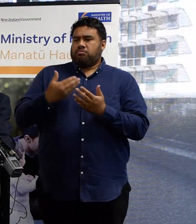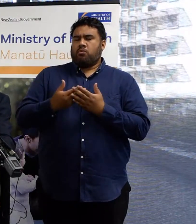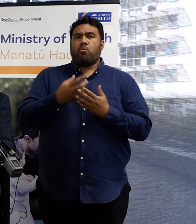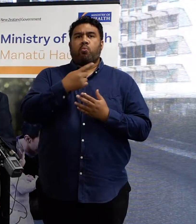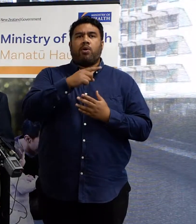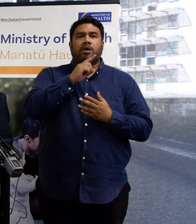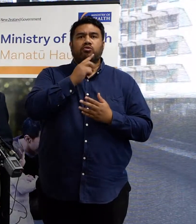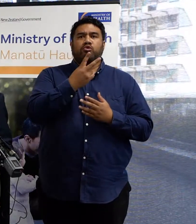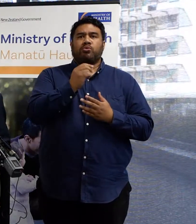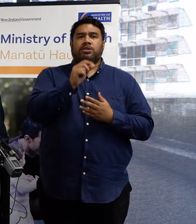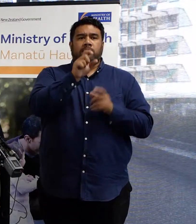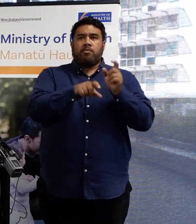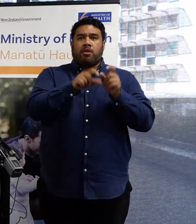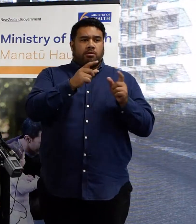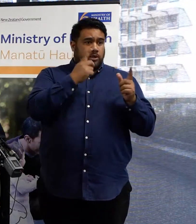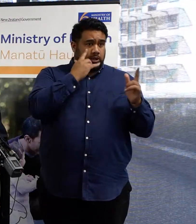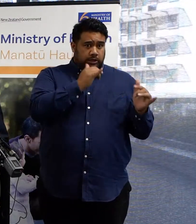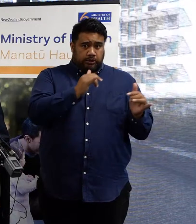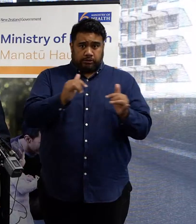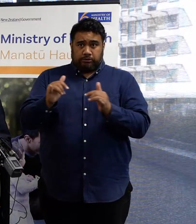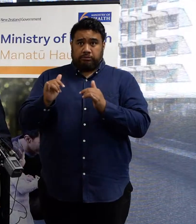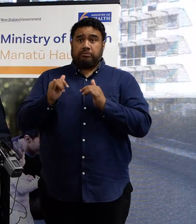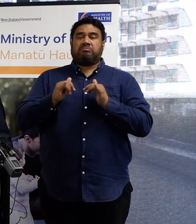out and all of these have returned negative.